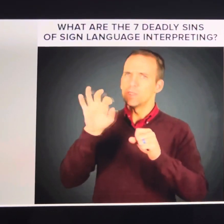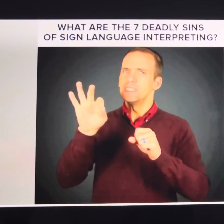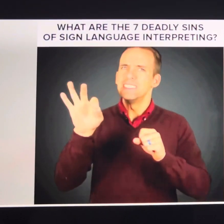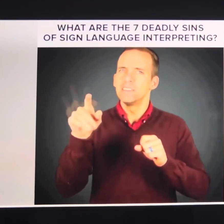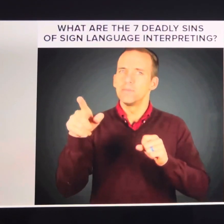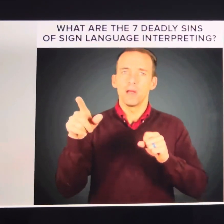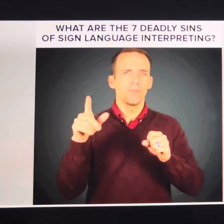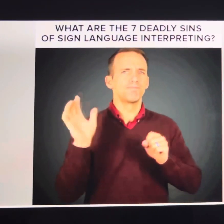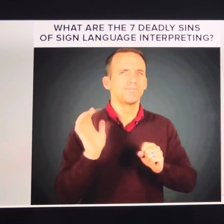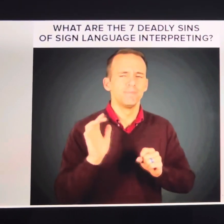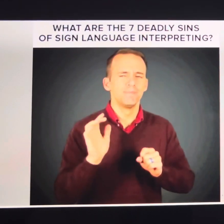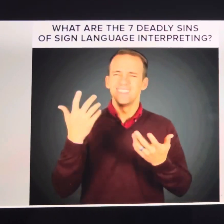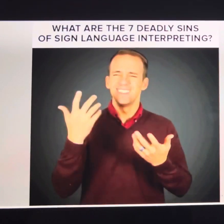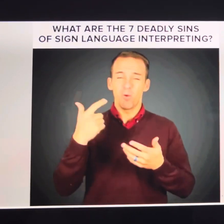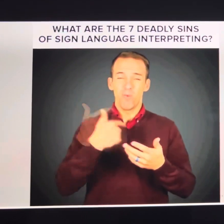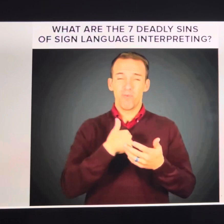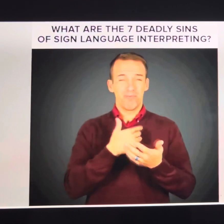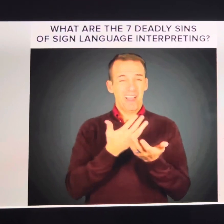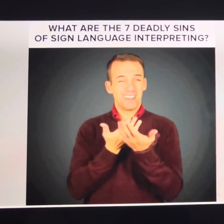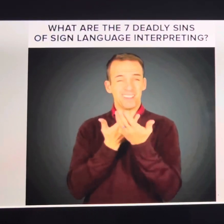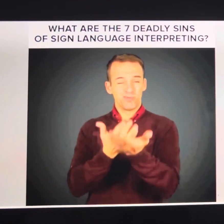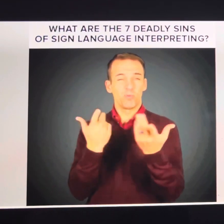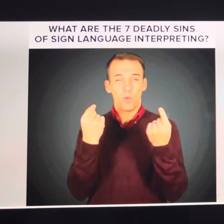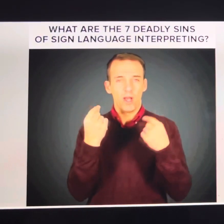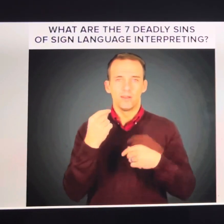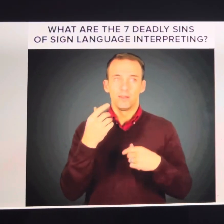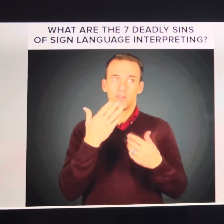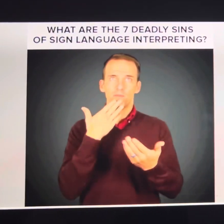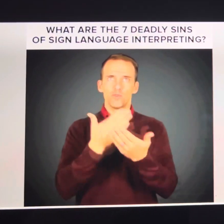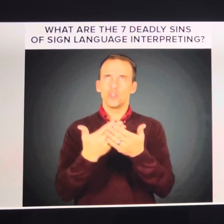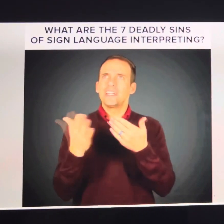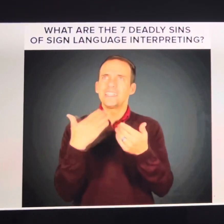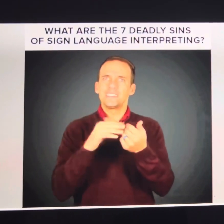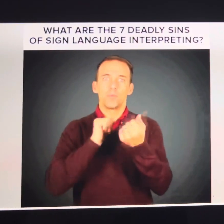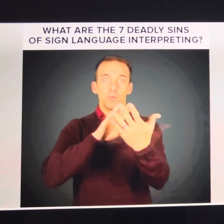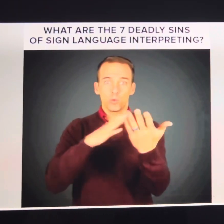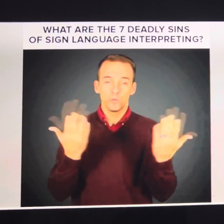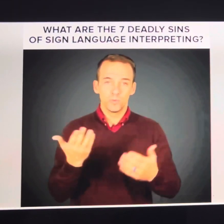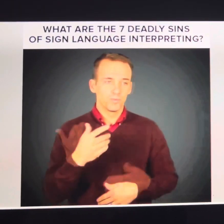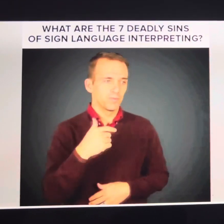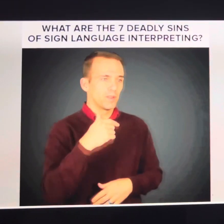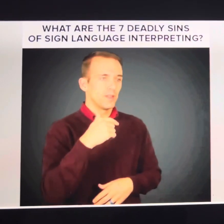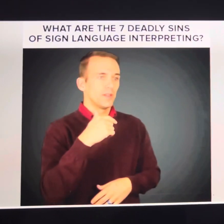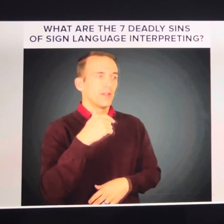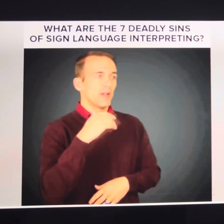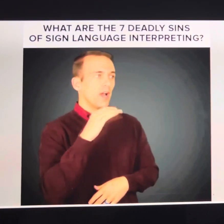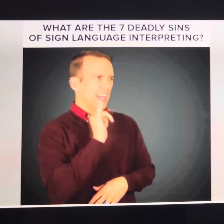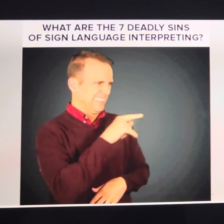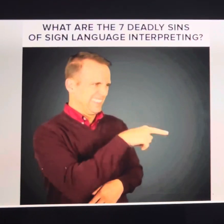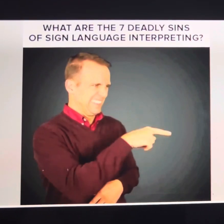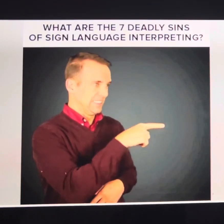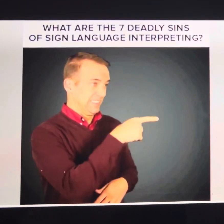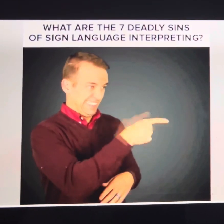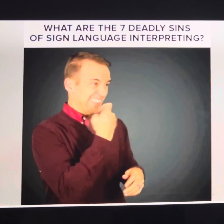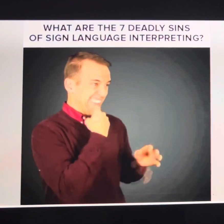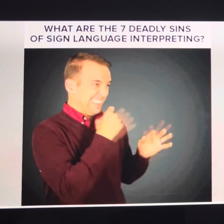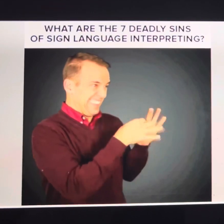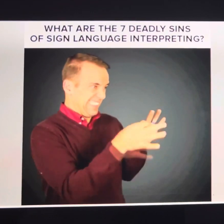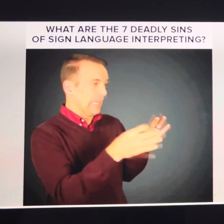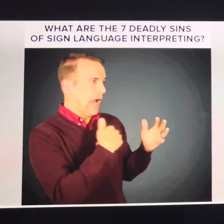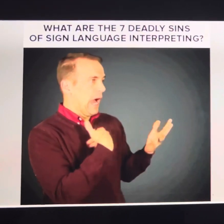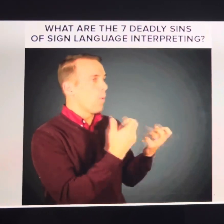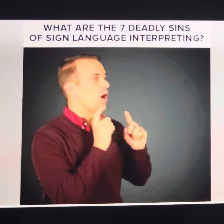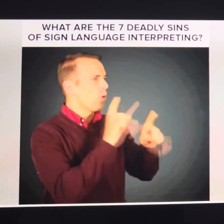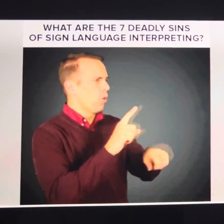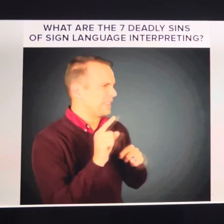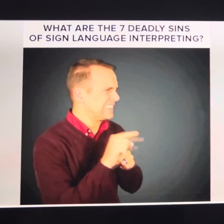and the deaf person looks at you and is like, what did you not understand? Or did you understand me? It's easy for them to just fix it